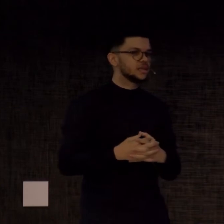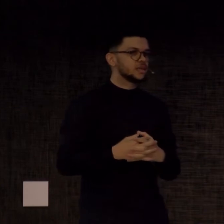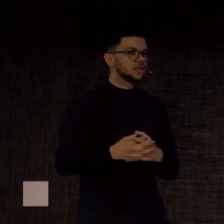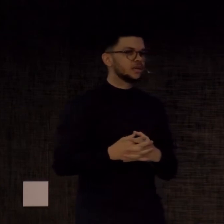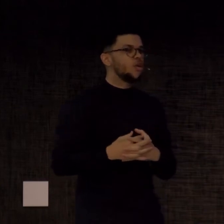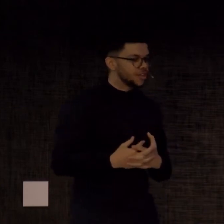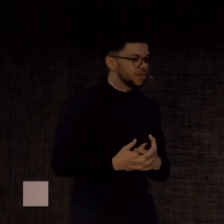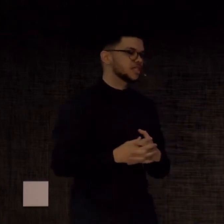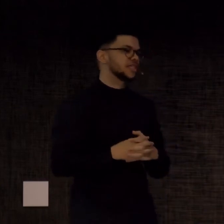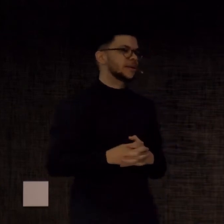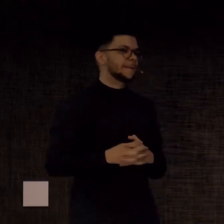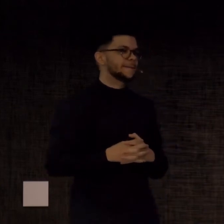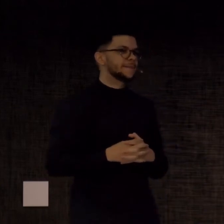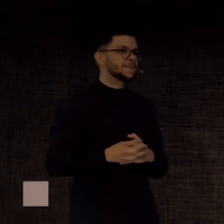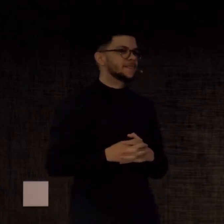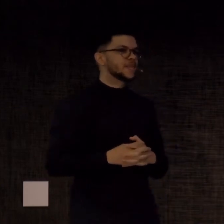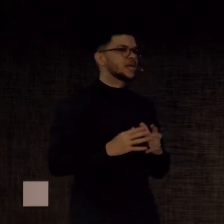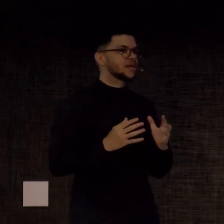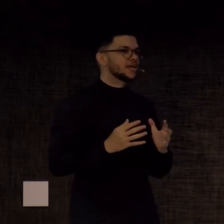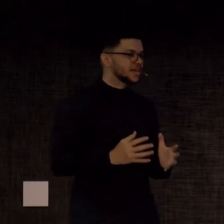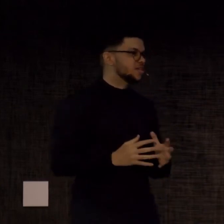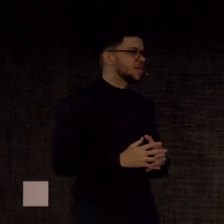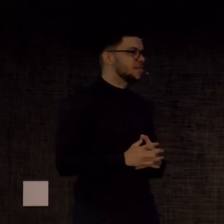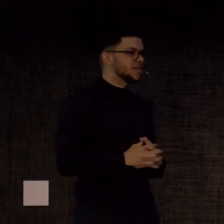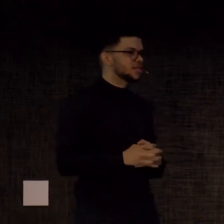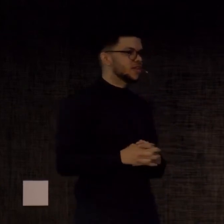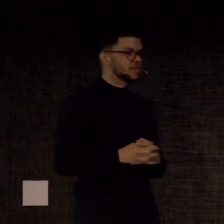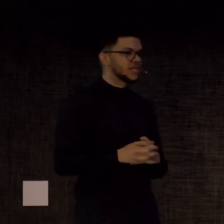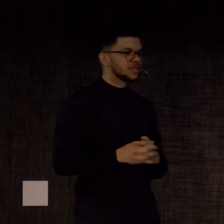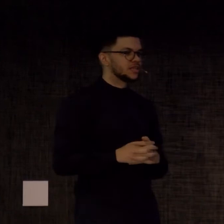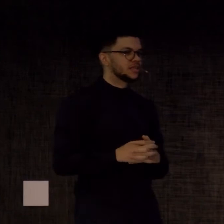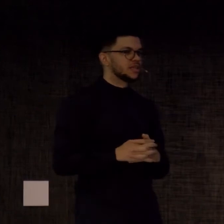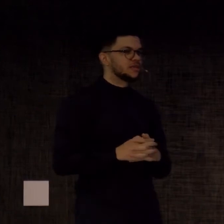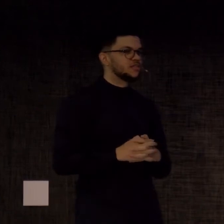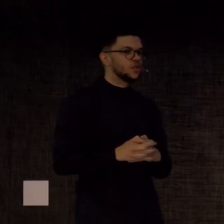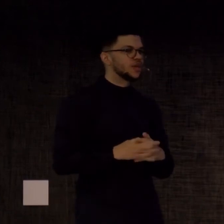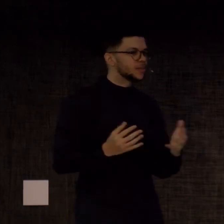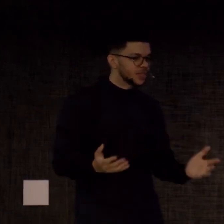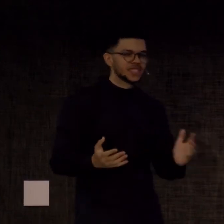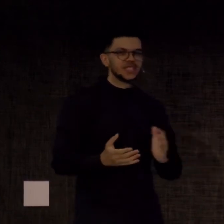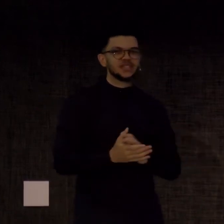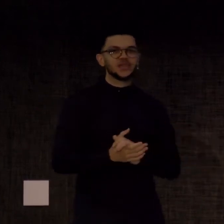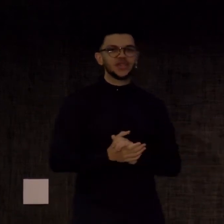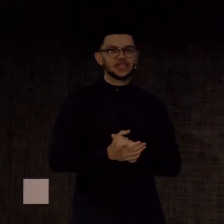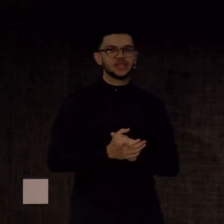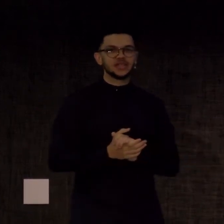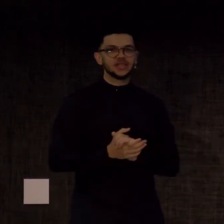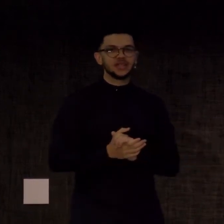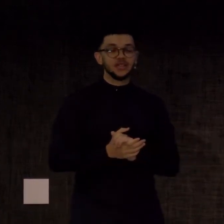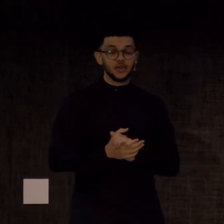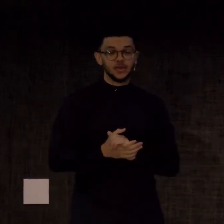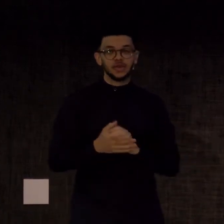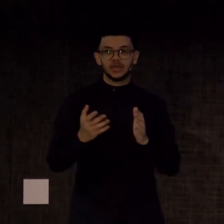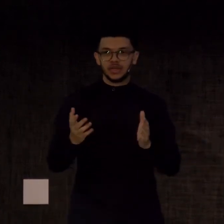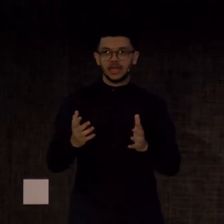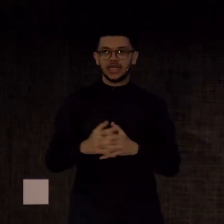embracing orthodoxy. Thank you very much to IRMSA for the opportunity to address